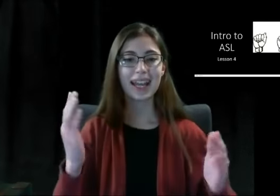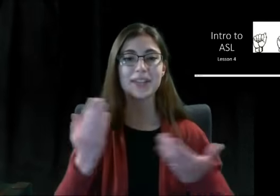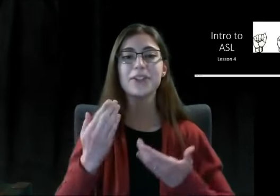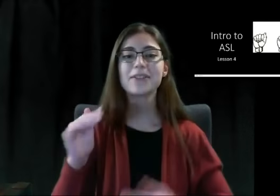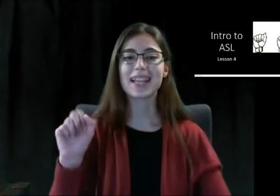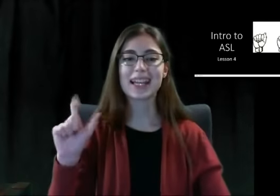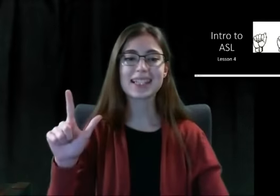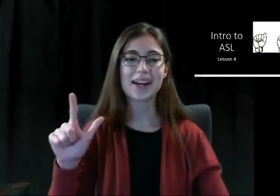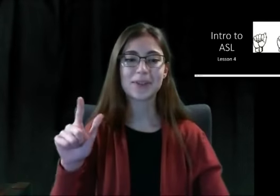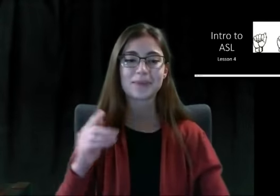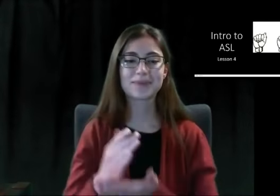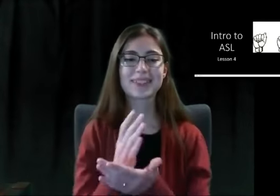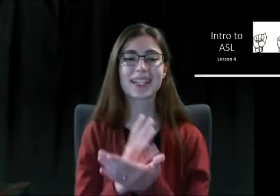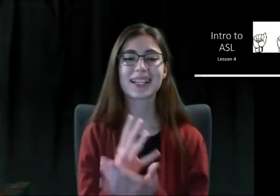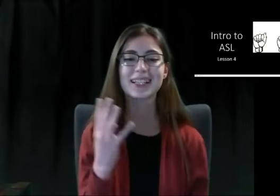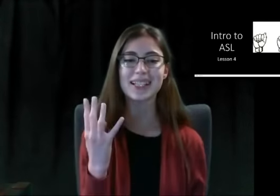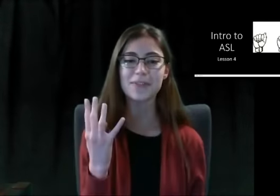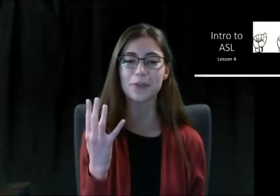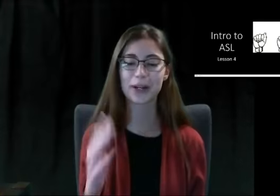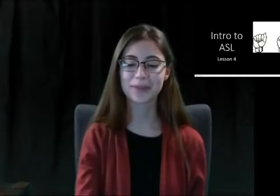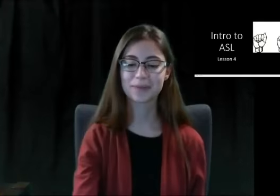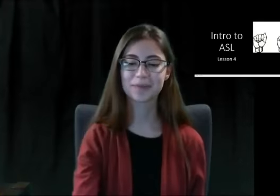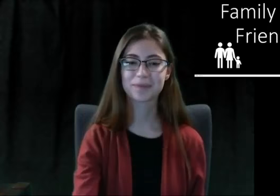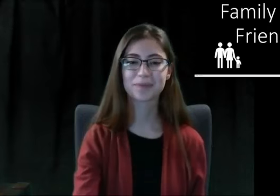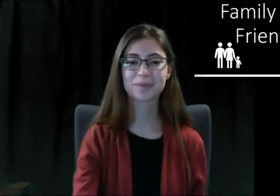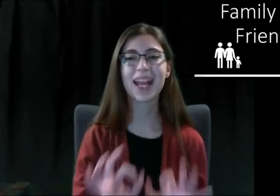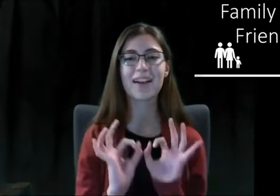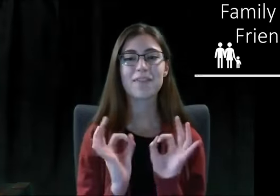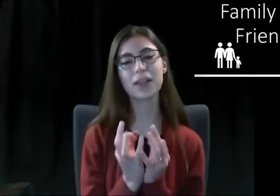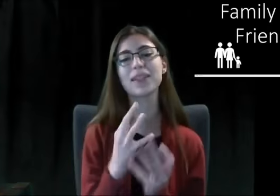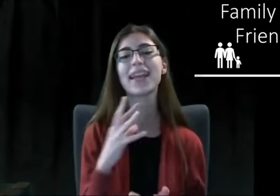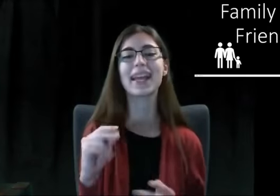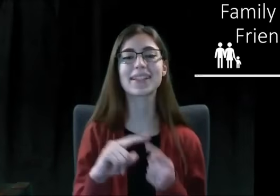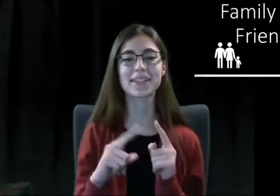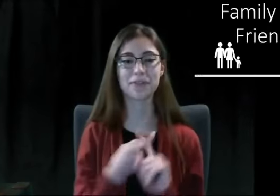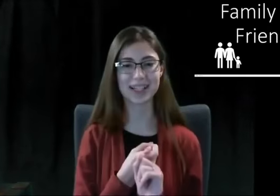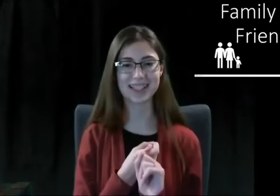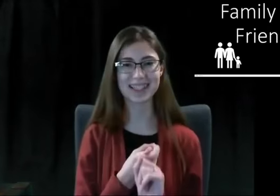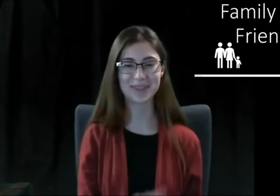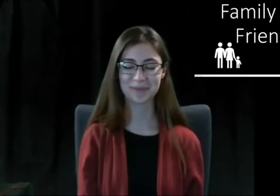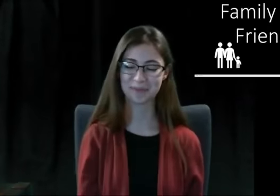Intro to ASL. Lesson 4. Family and friends.